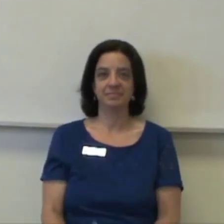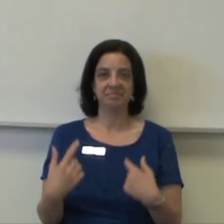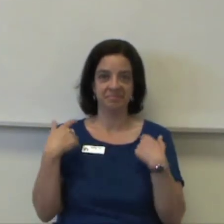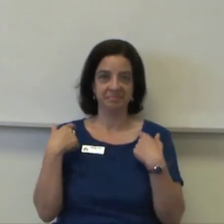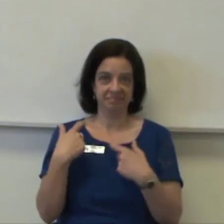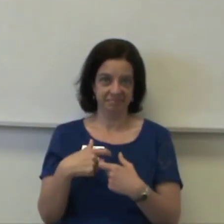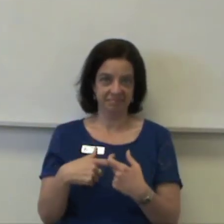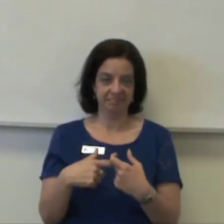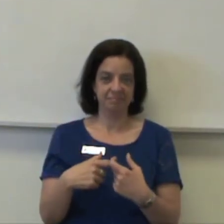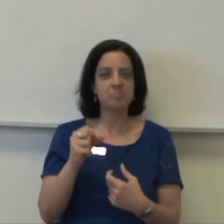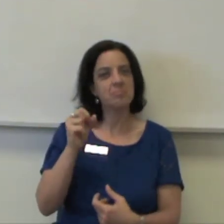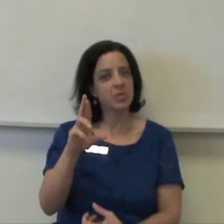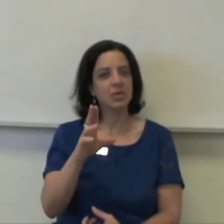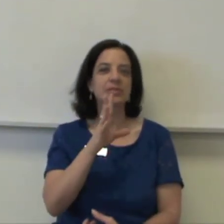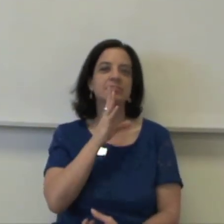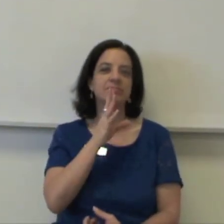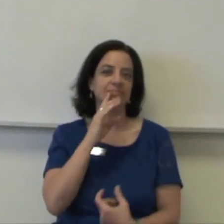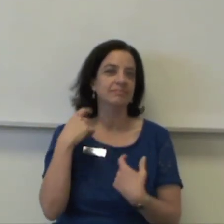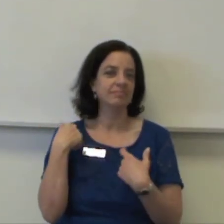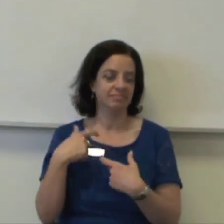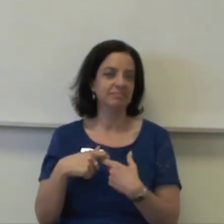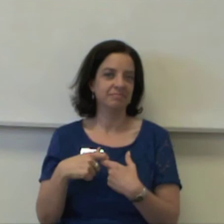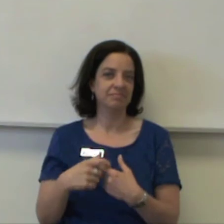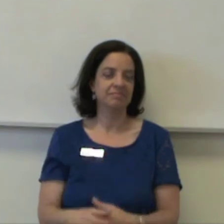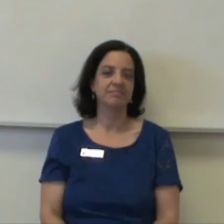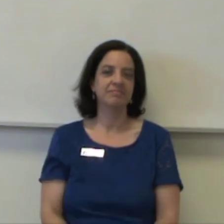You can just sign Spanish. Spanish you can say speak Spanish.